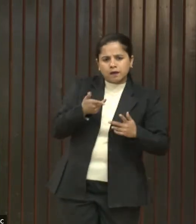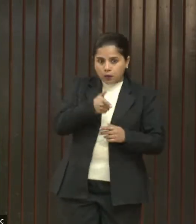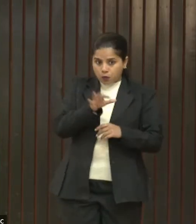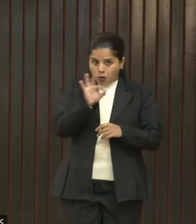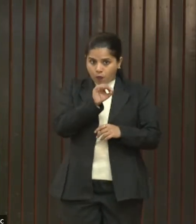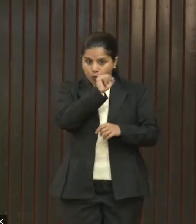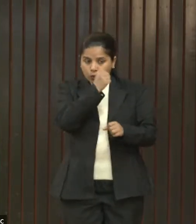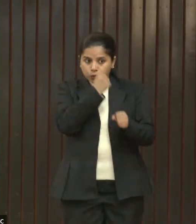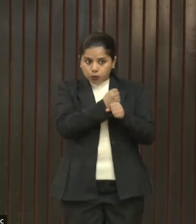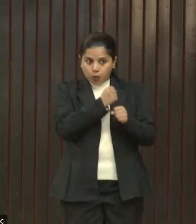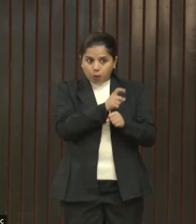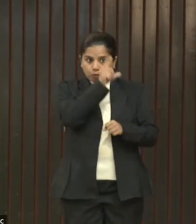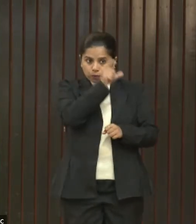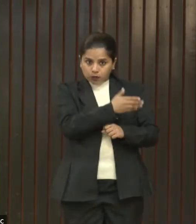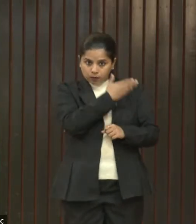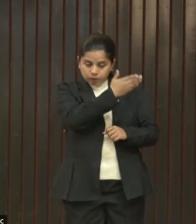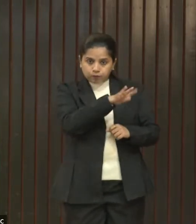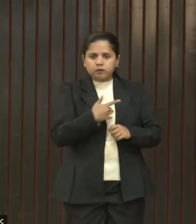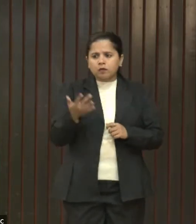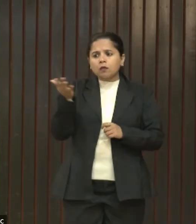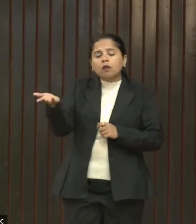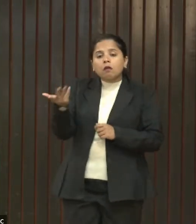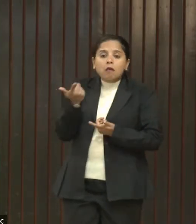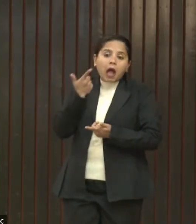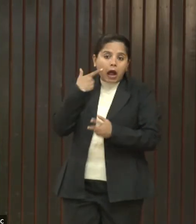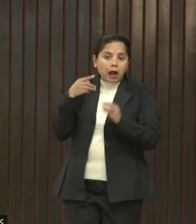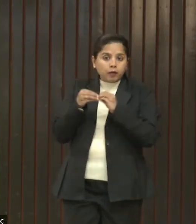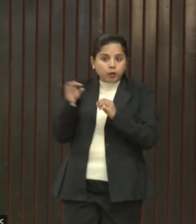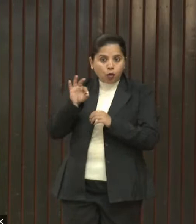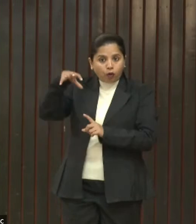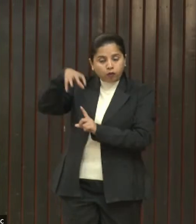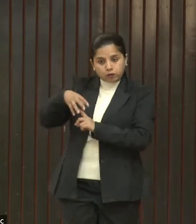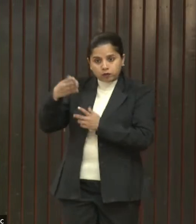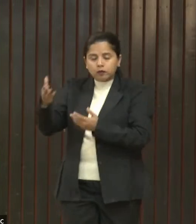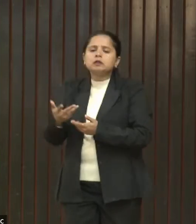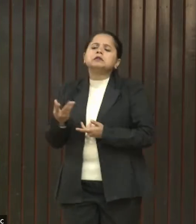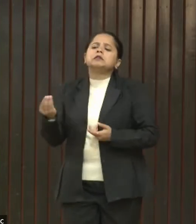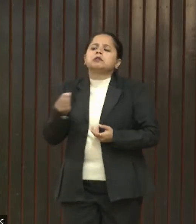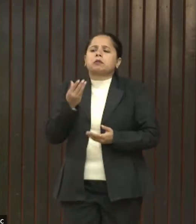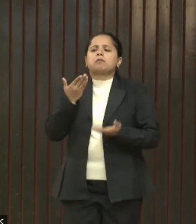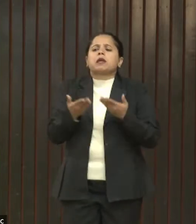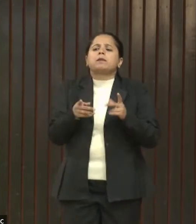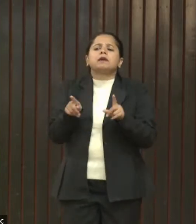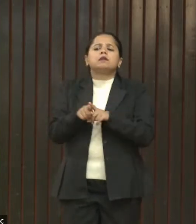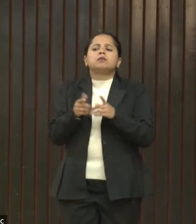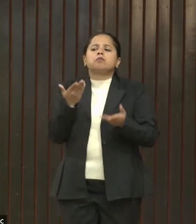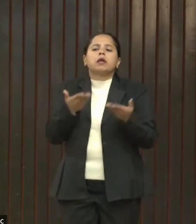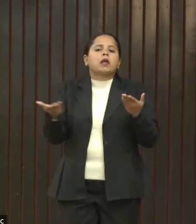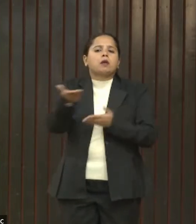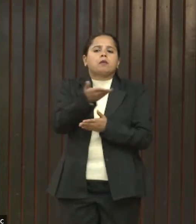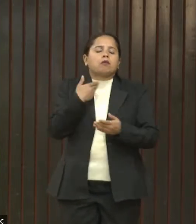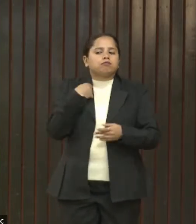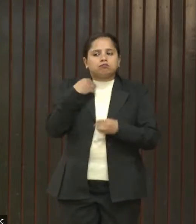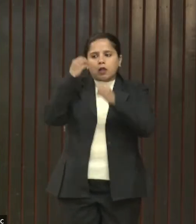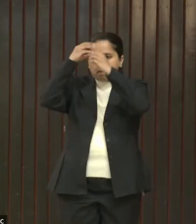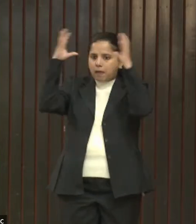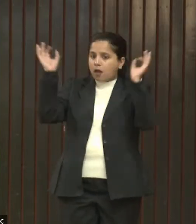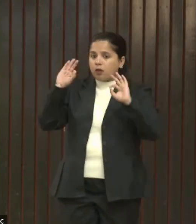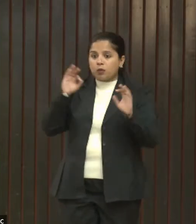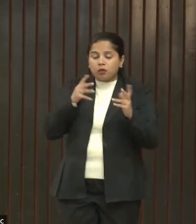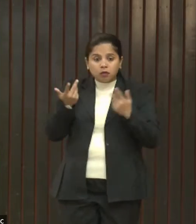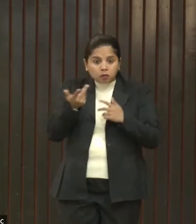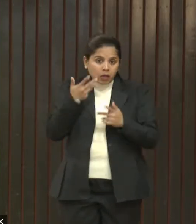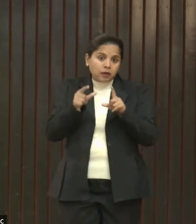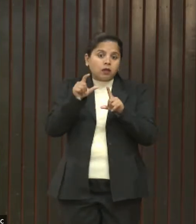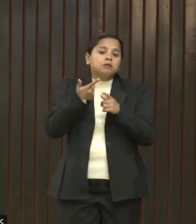office of the governor, the intelligence bureau, even something like the which, you know, we might not imagine, like the Drug